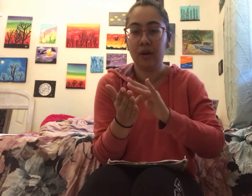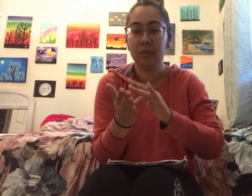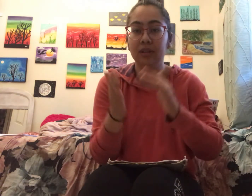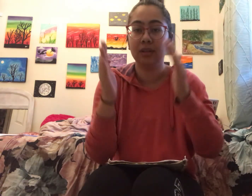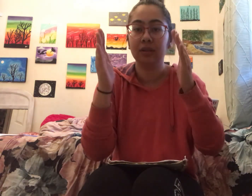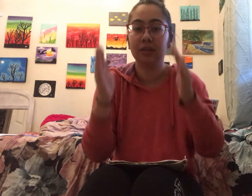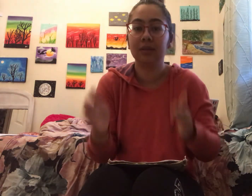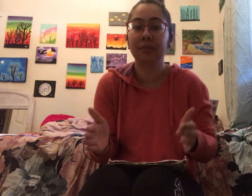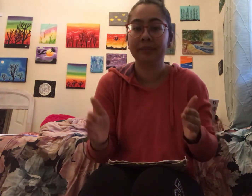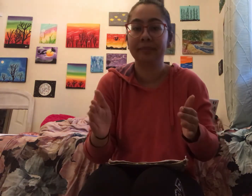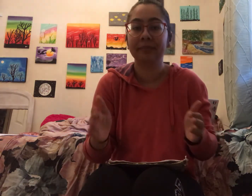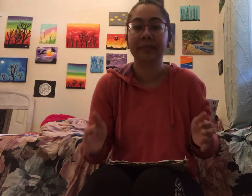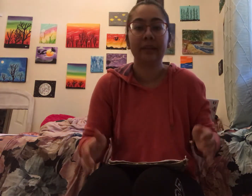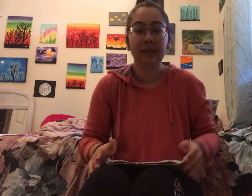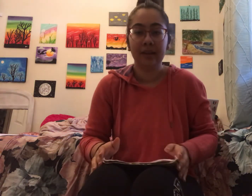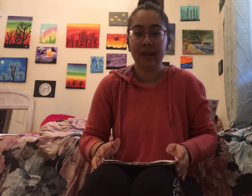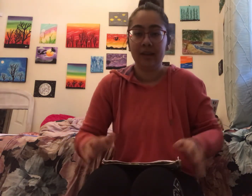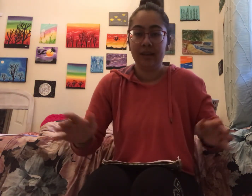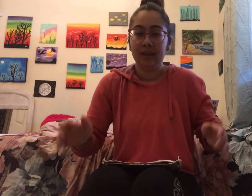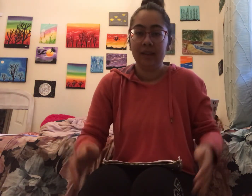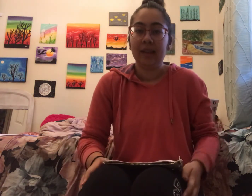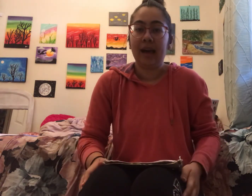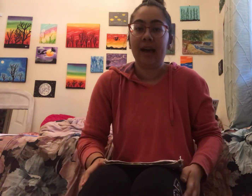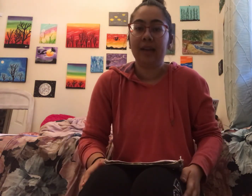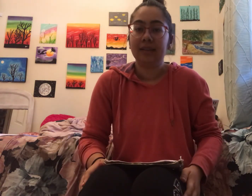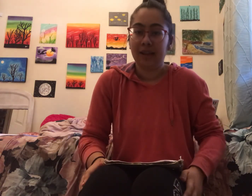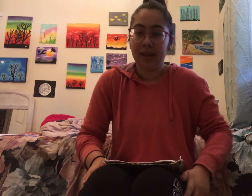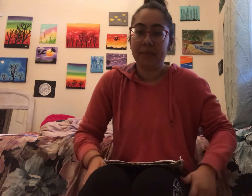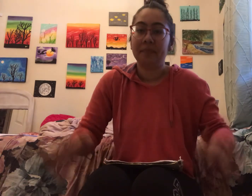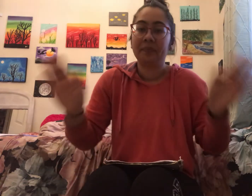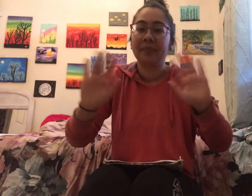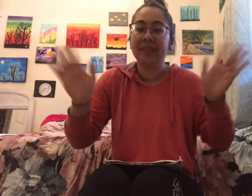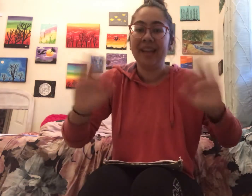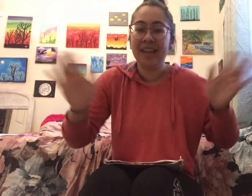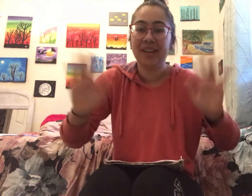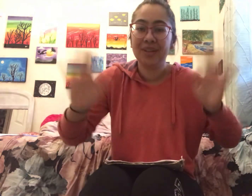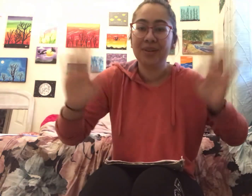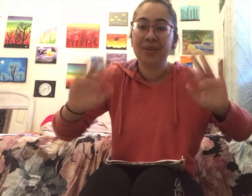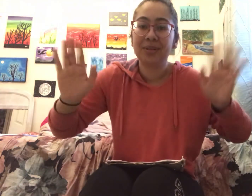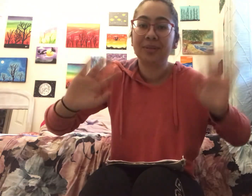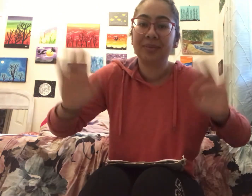pharmacist. That's it. Thank you.